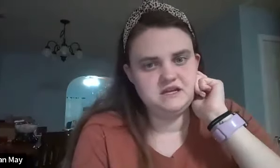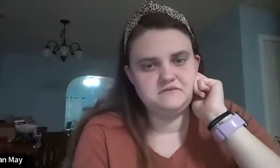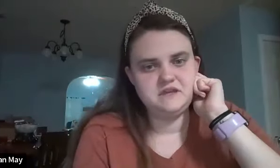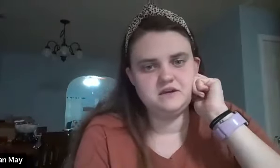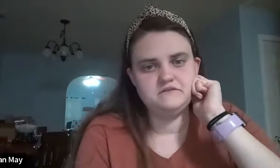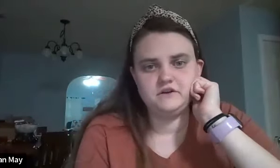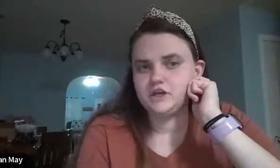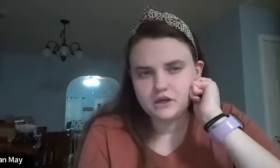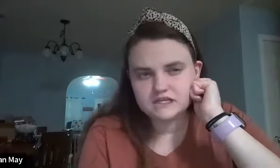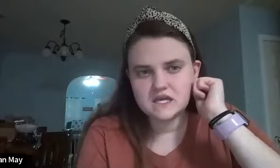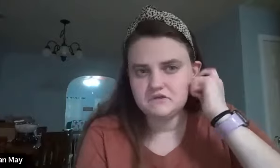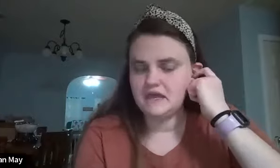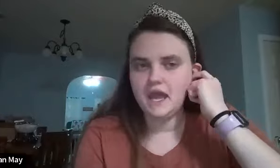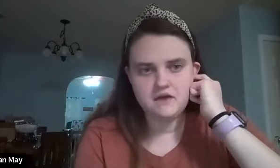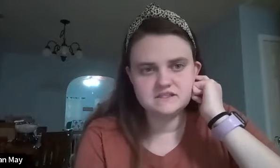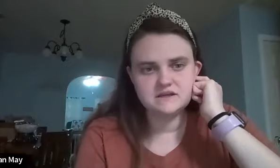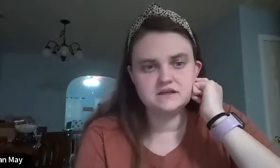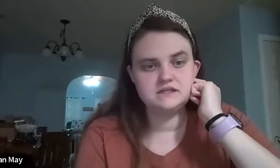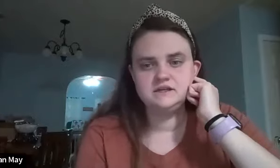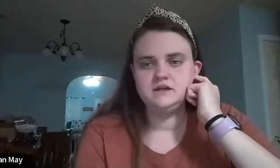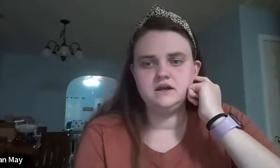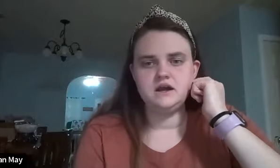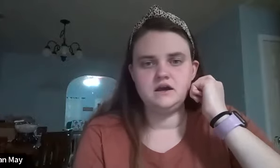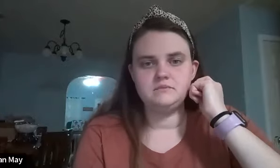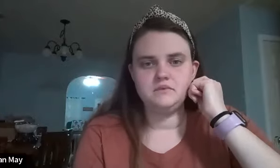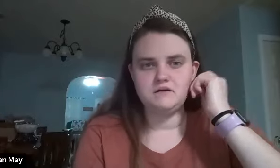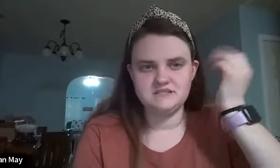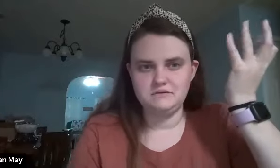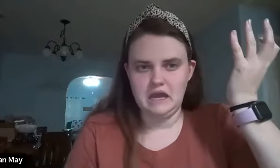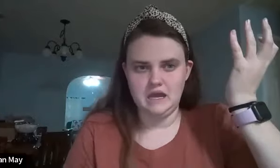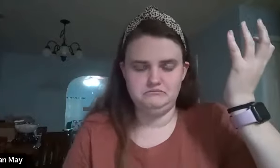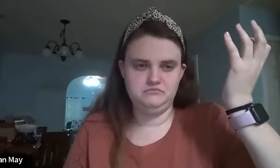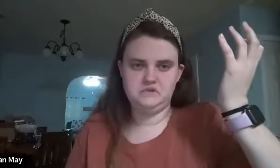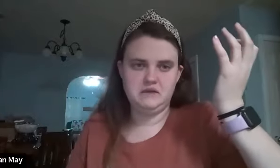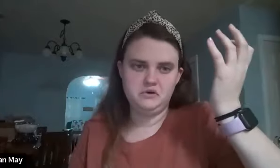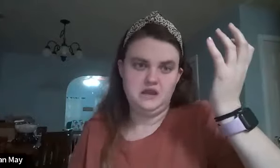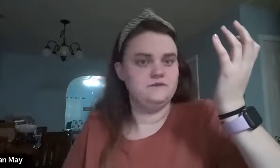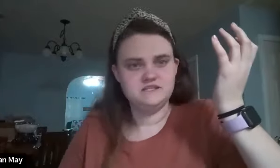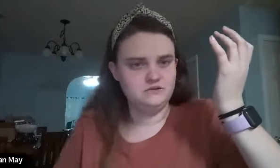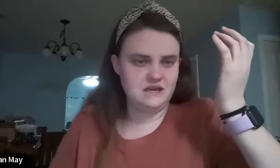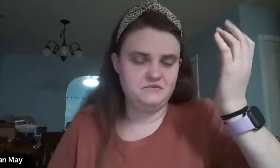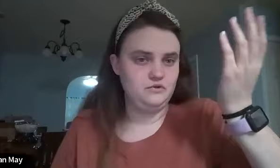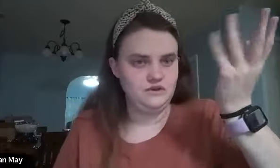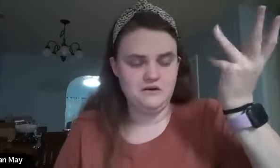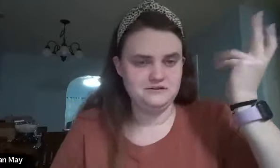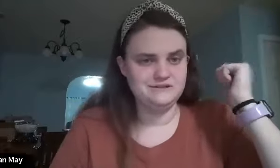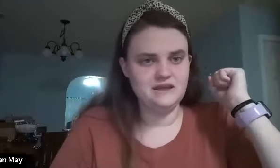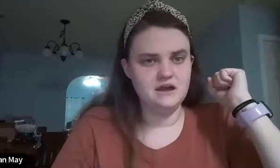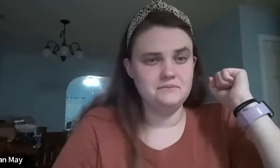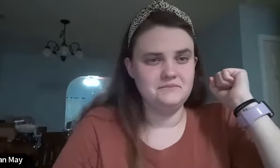guys can think of or are curious of if they have a sign? Obviously, I can't put every single type of food there is